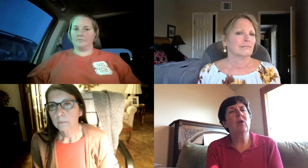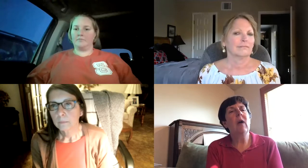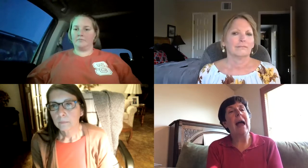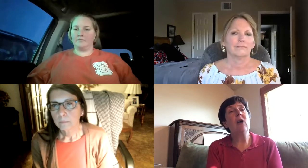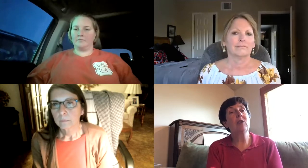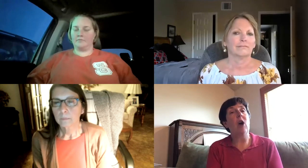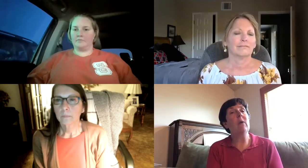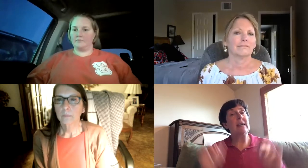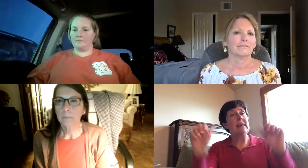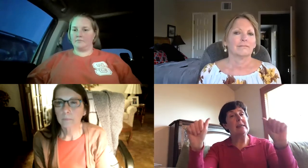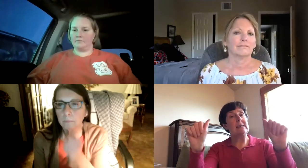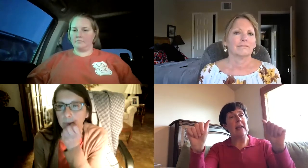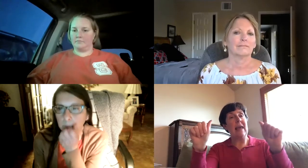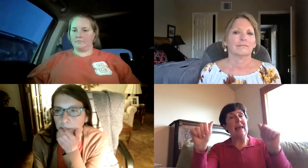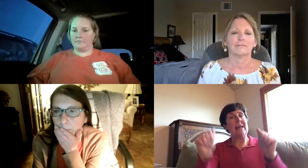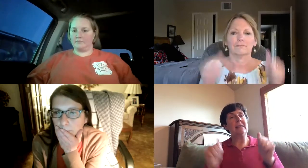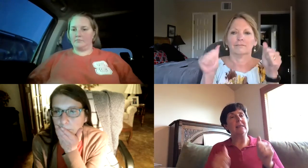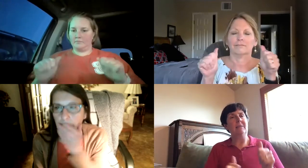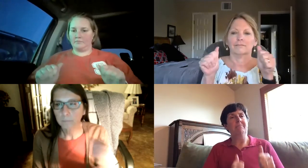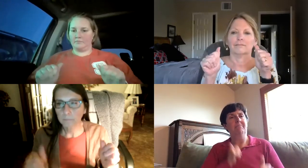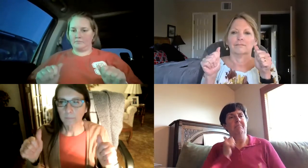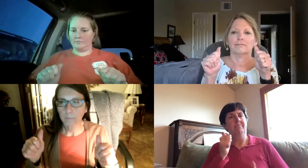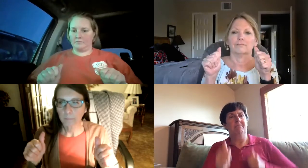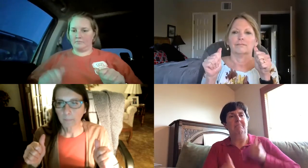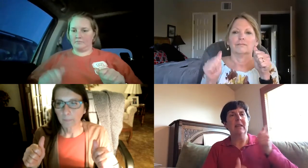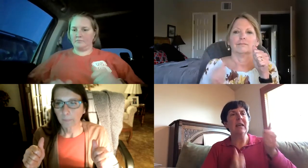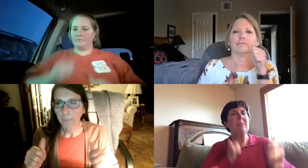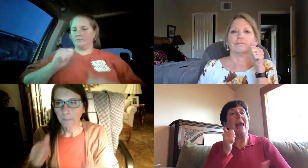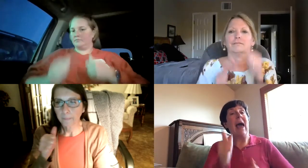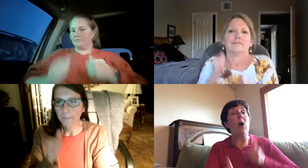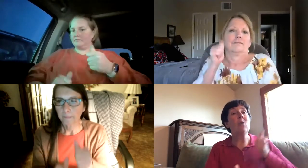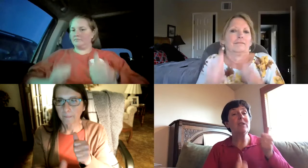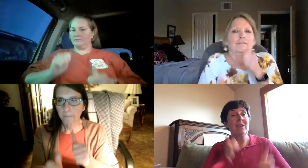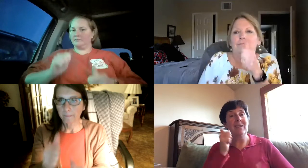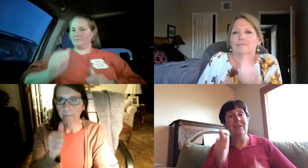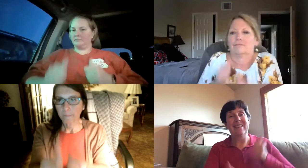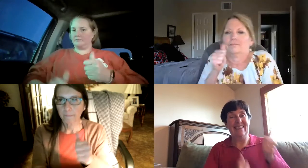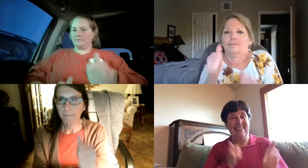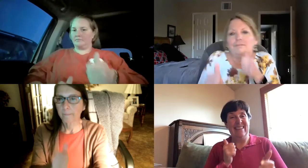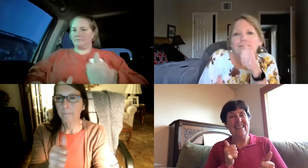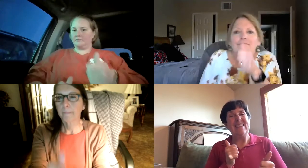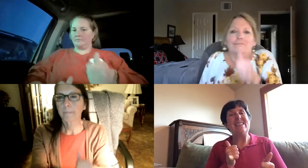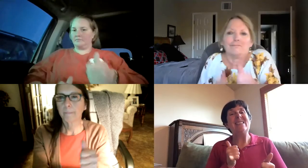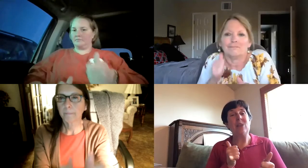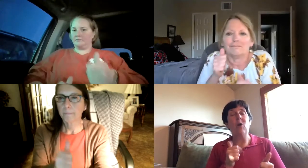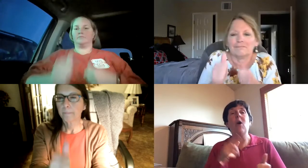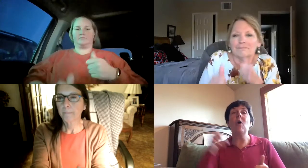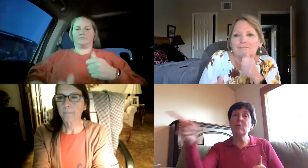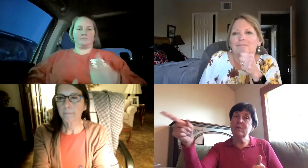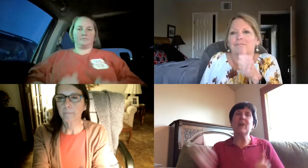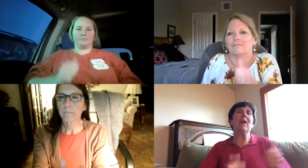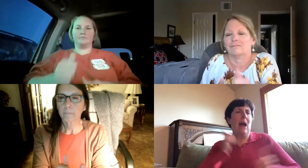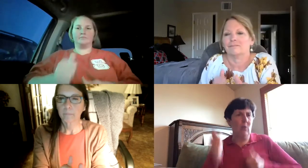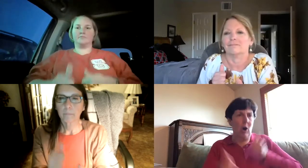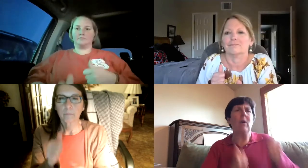So outgoing is A's, coming out. So,